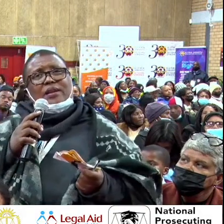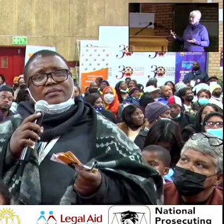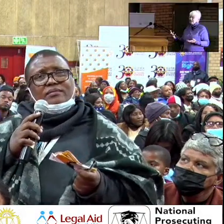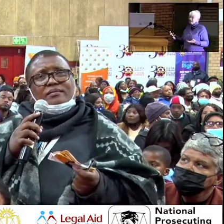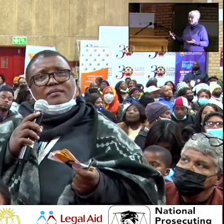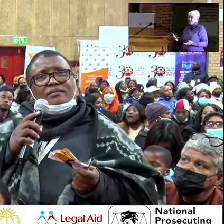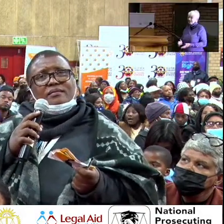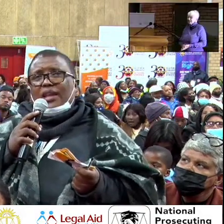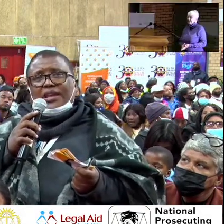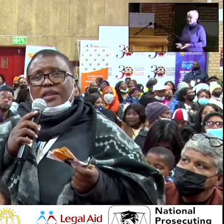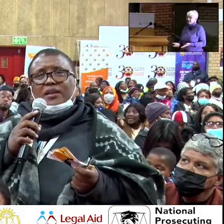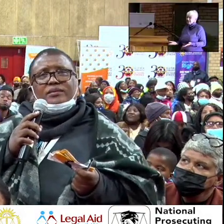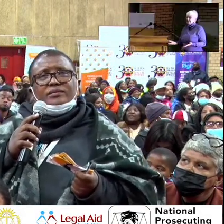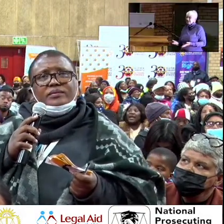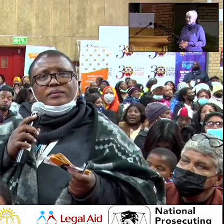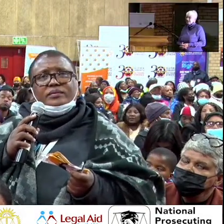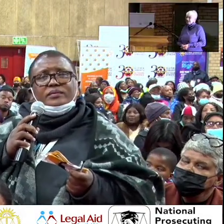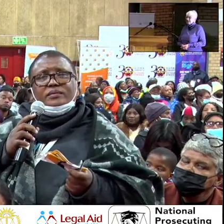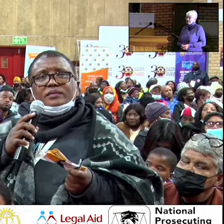thereafter? Nothing.